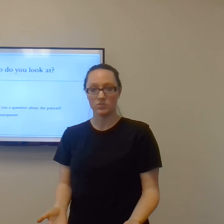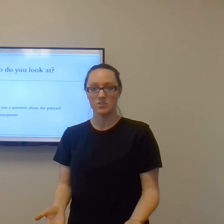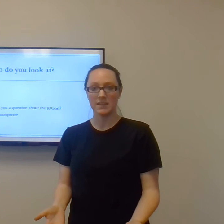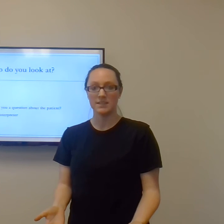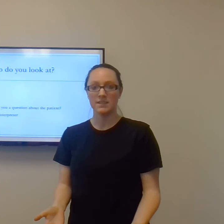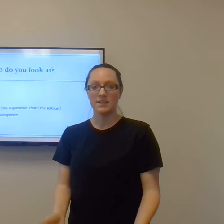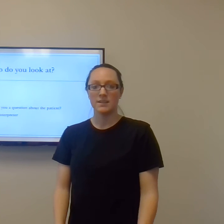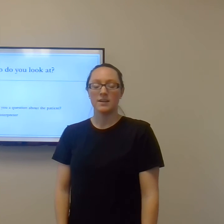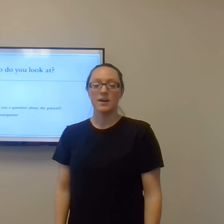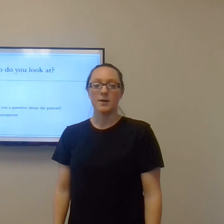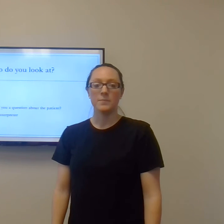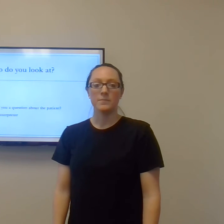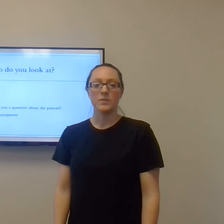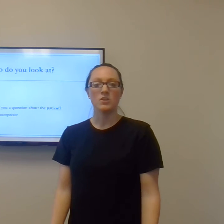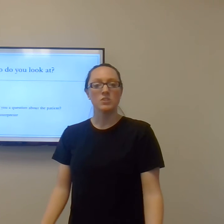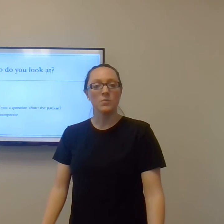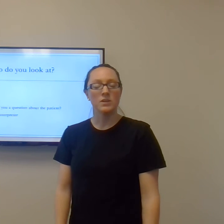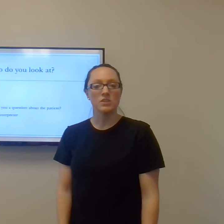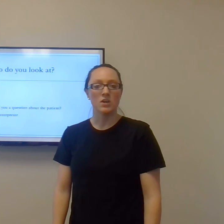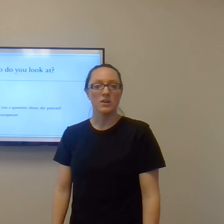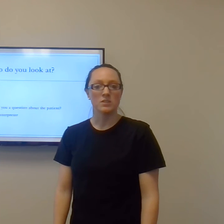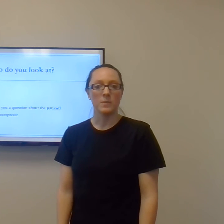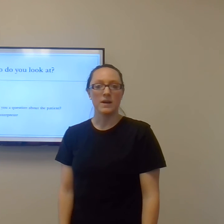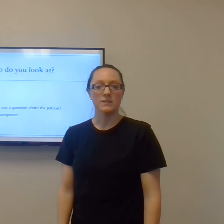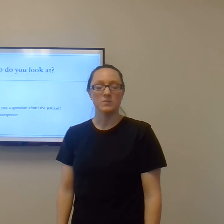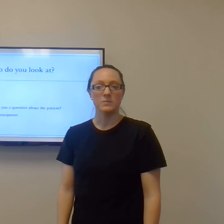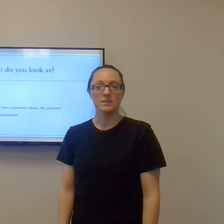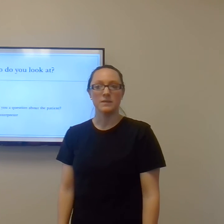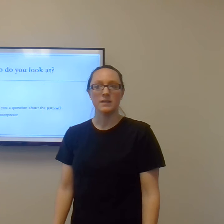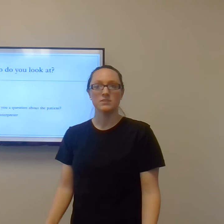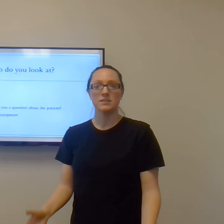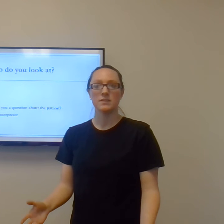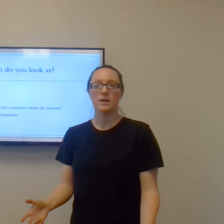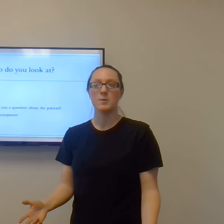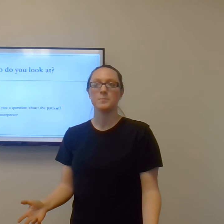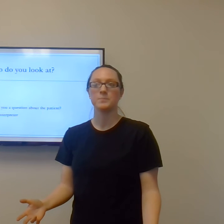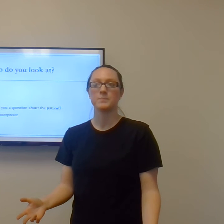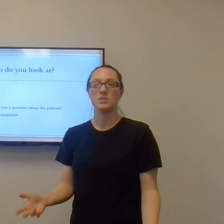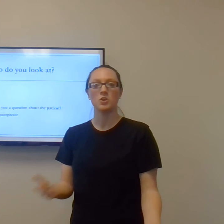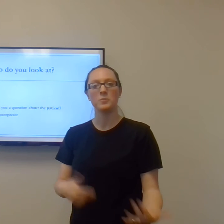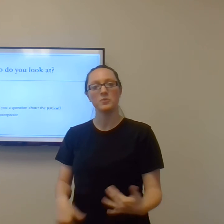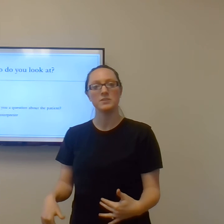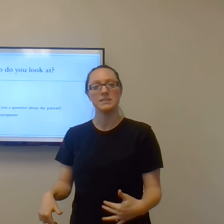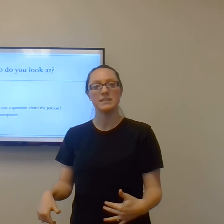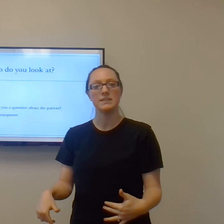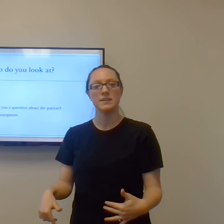understand. Also, I wanted to talk about a little bit about interpreter